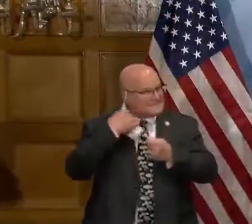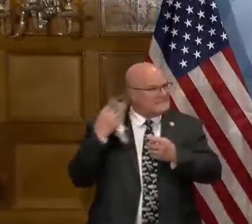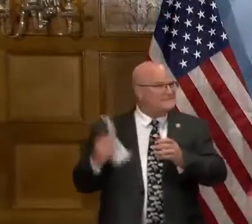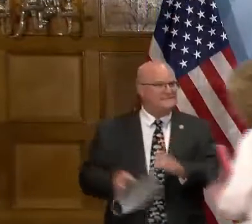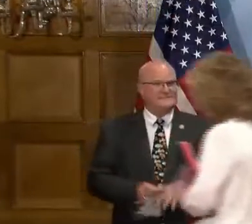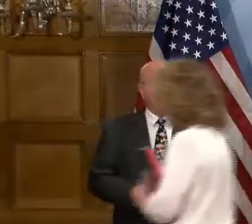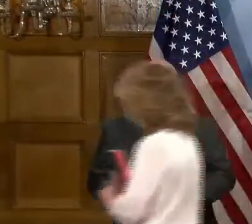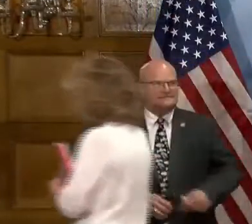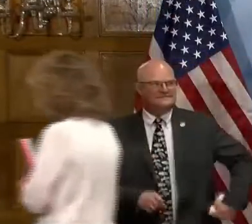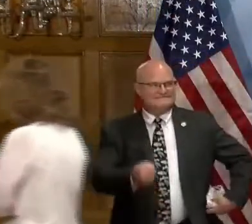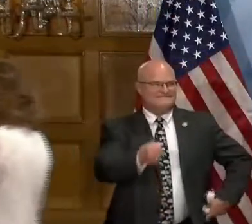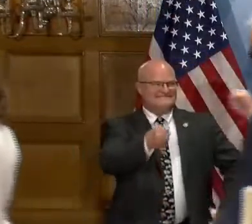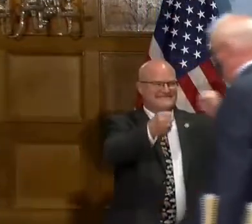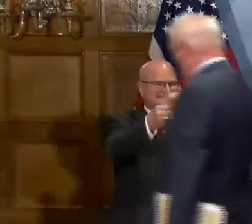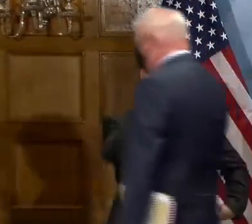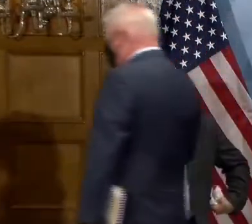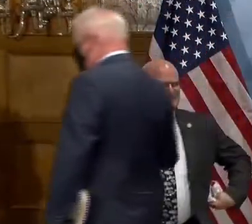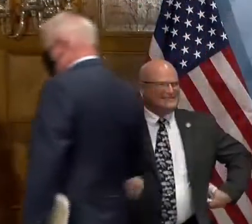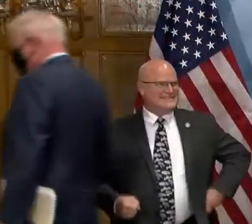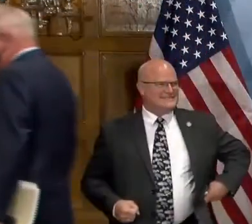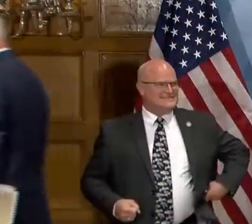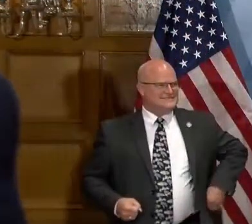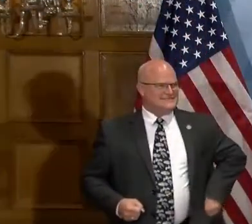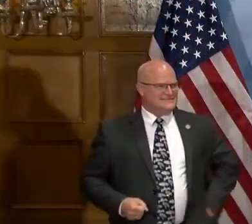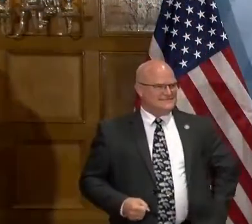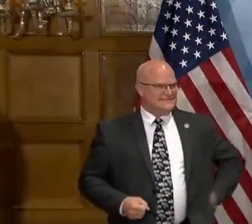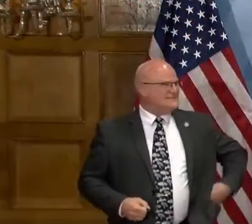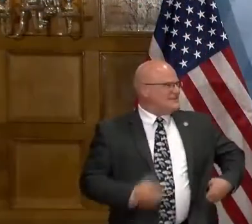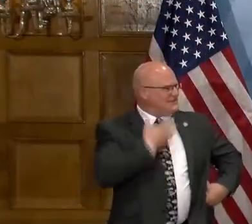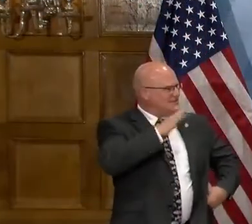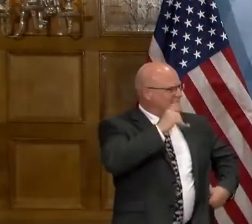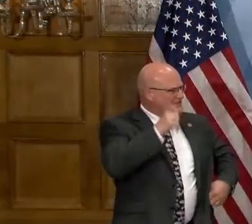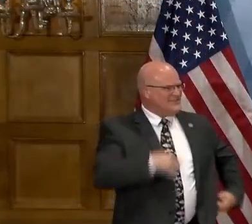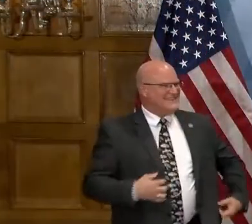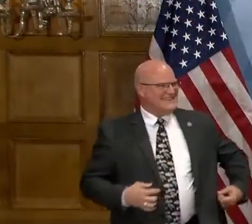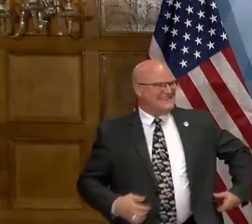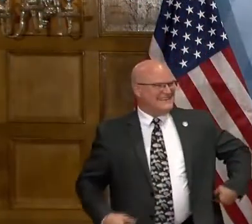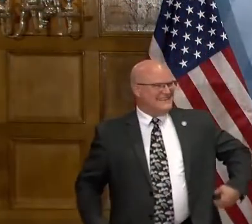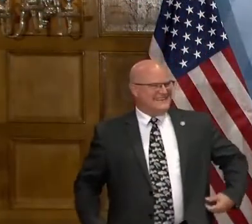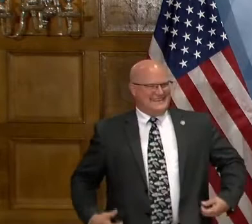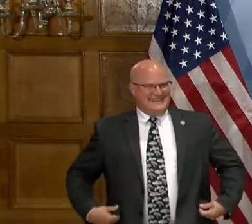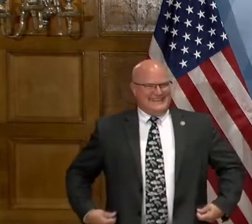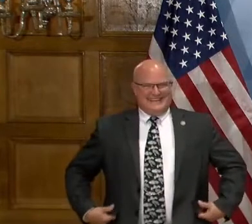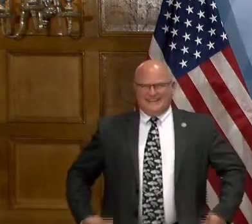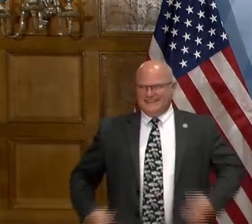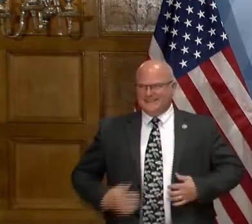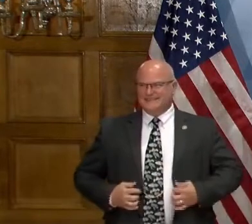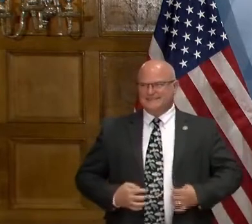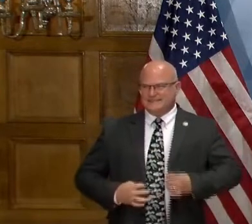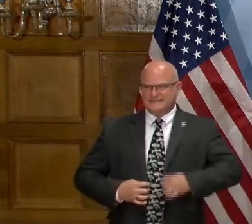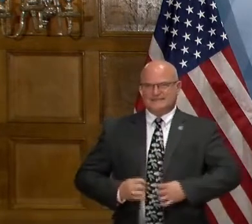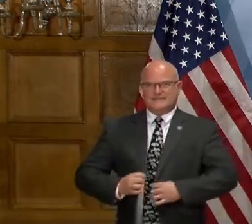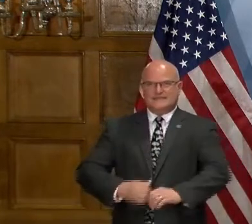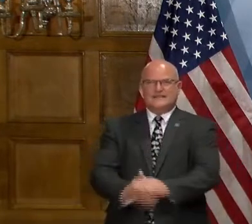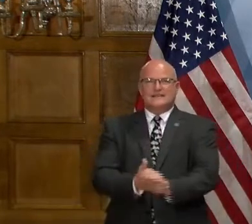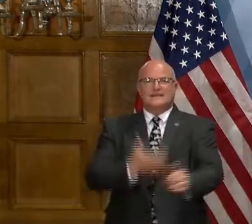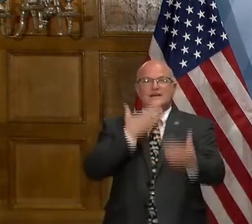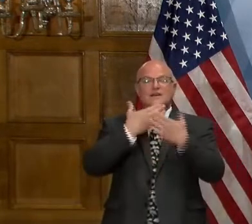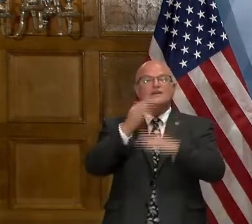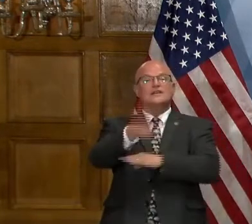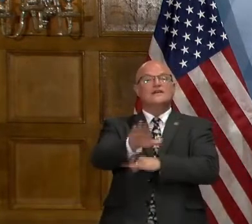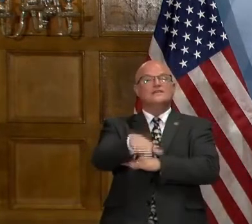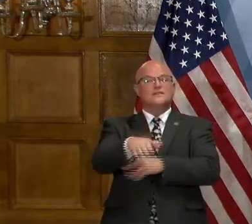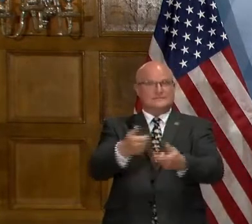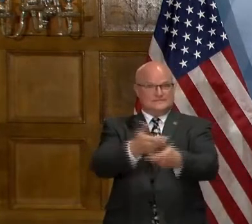this COVID-19 briefing. And we hear from Dr. Jose Romero as COVID-19 continues to spread in Arkansas. Good afternoon